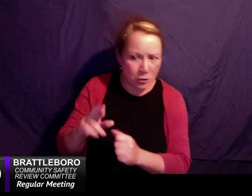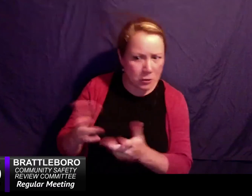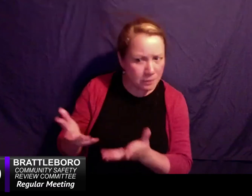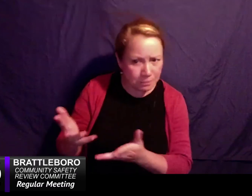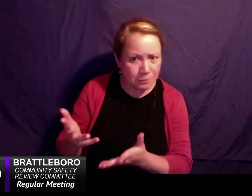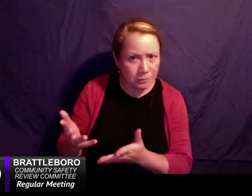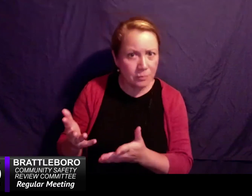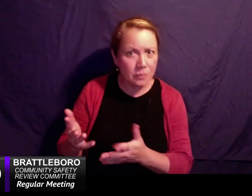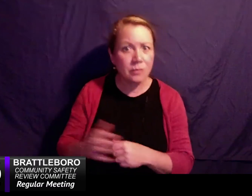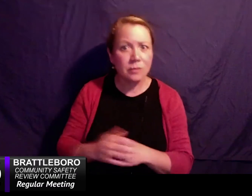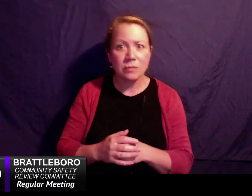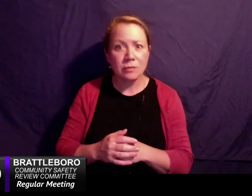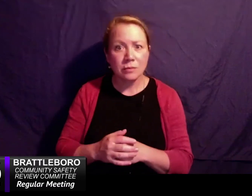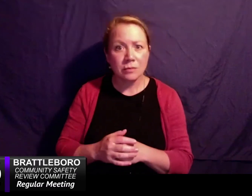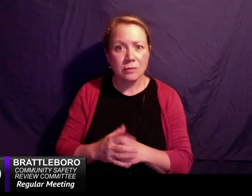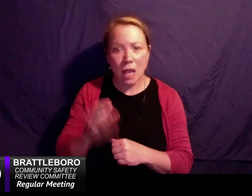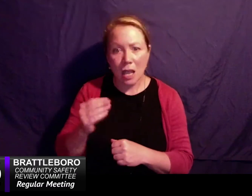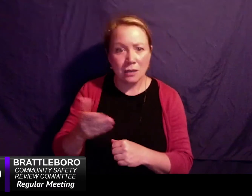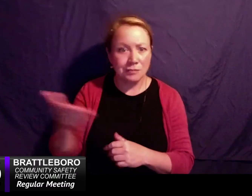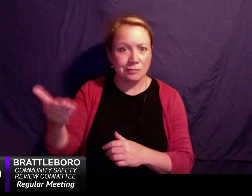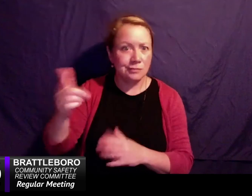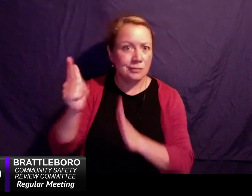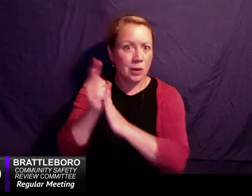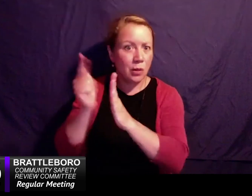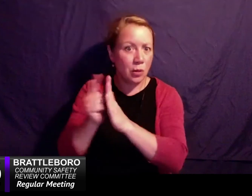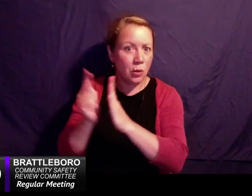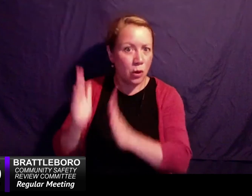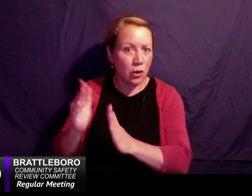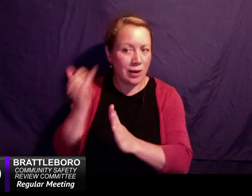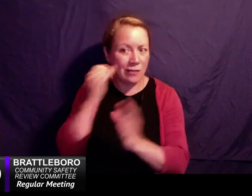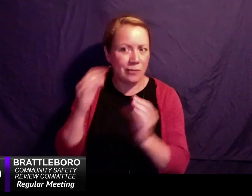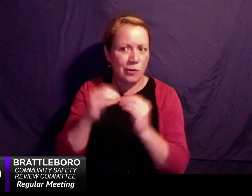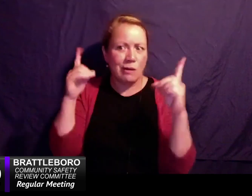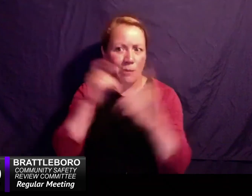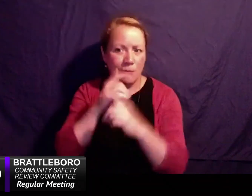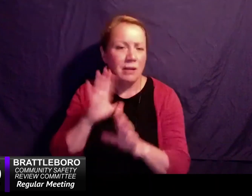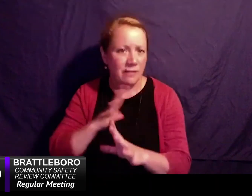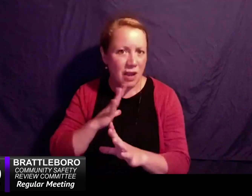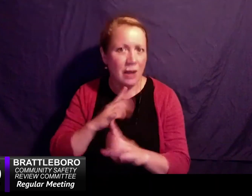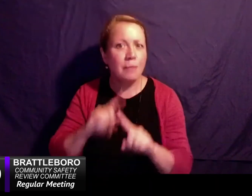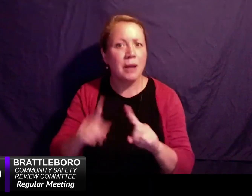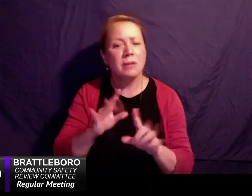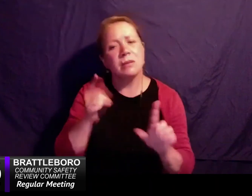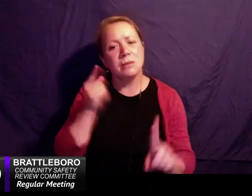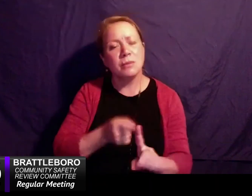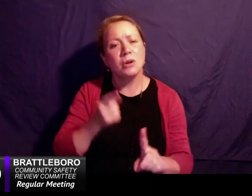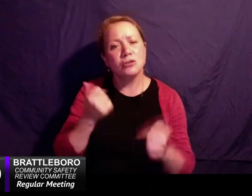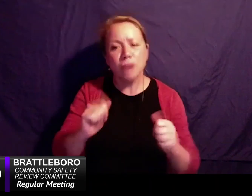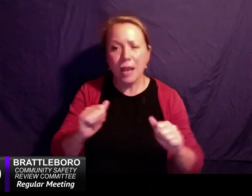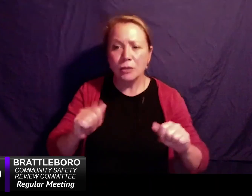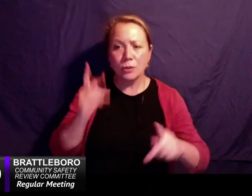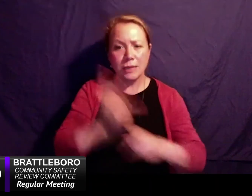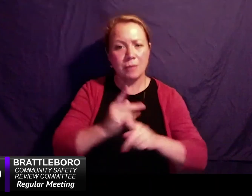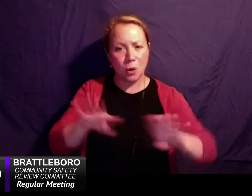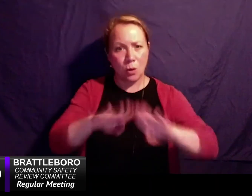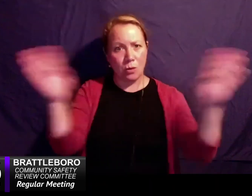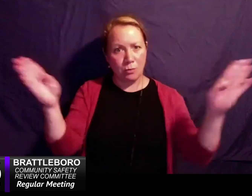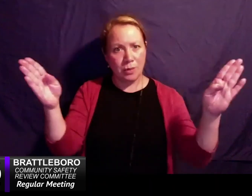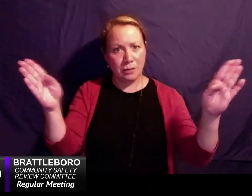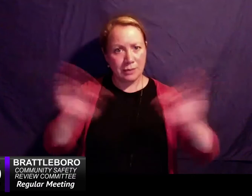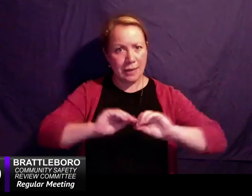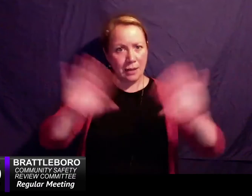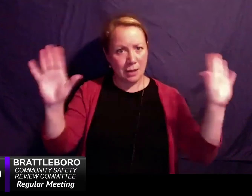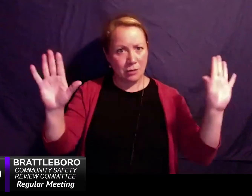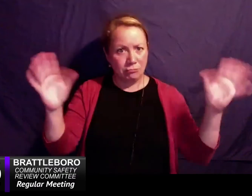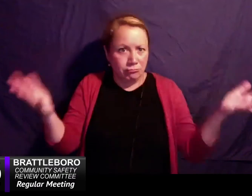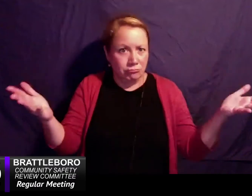town lawyer if needed about more complicated matters, but we want to be keeping this above board and transparent and